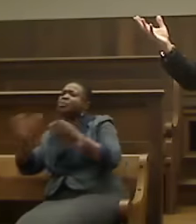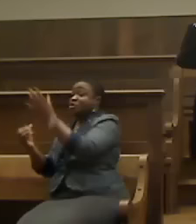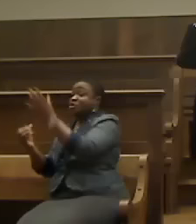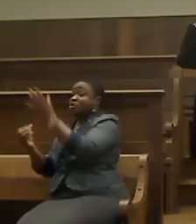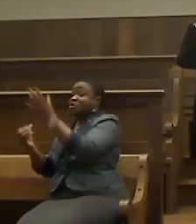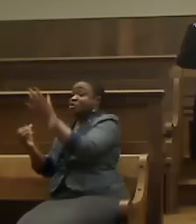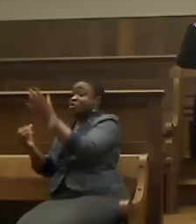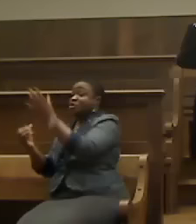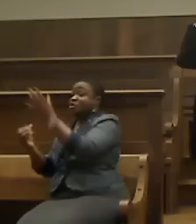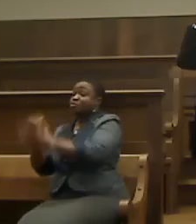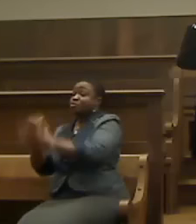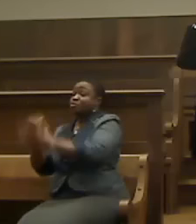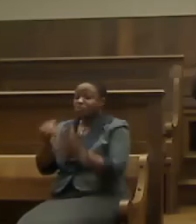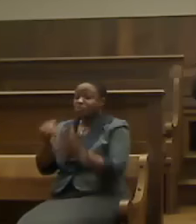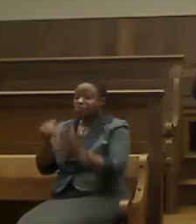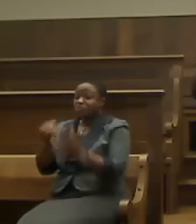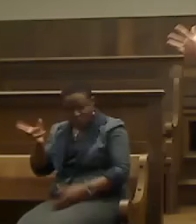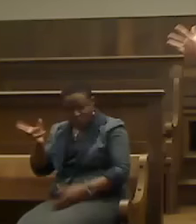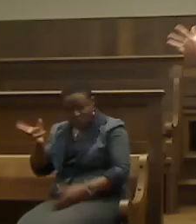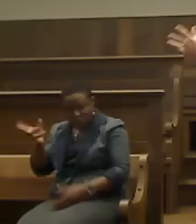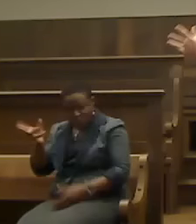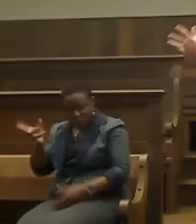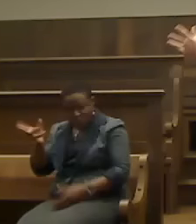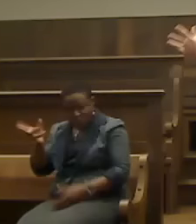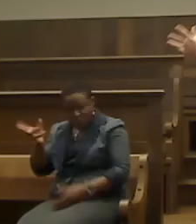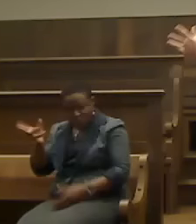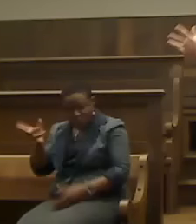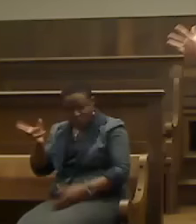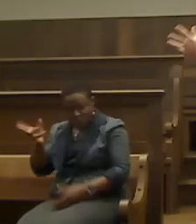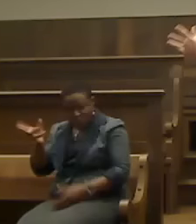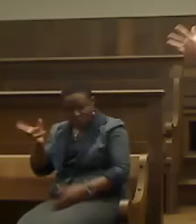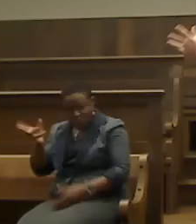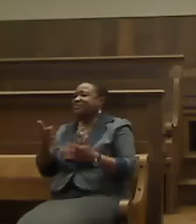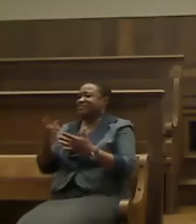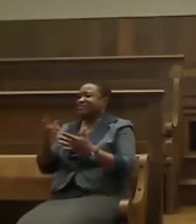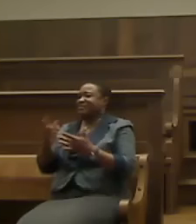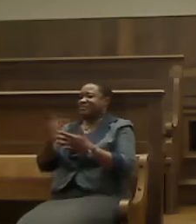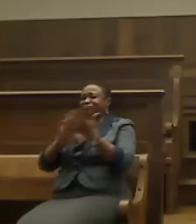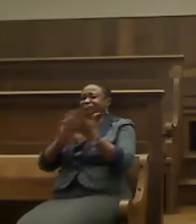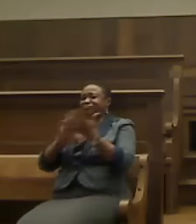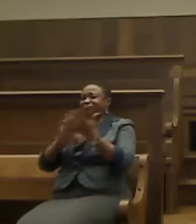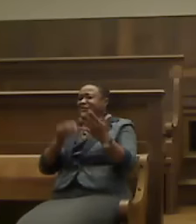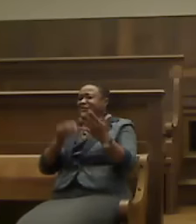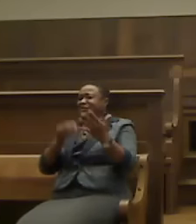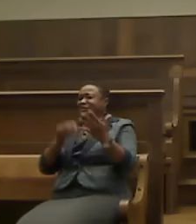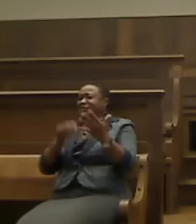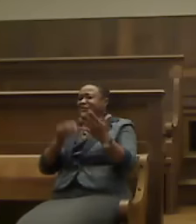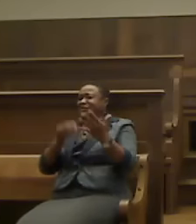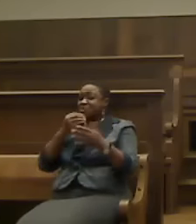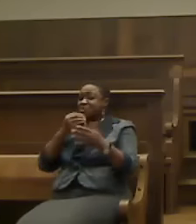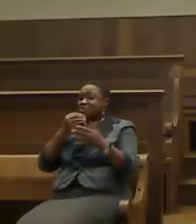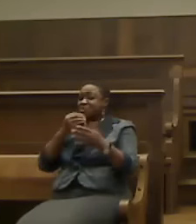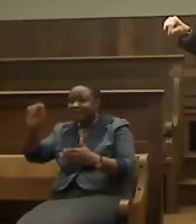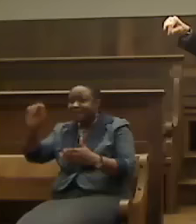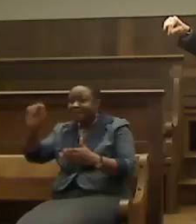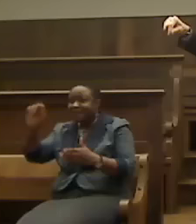Huh? Grow your own. So when you grow your own, you're eliminating all those foods that are in boxes. And